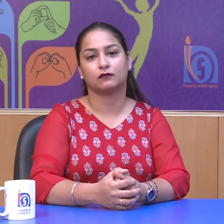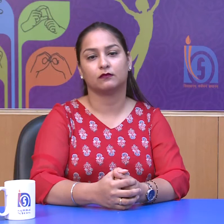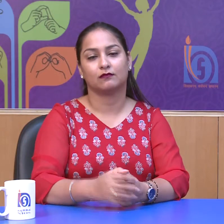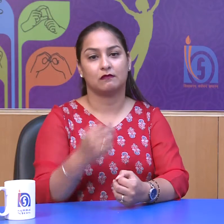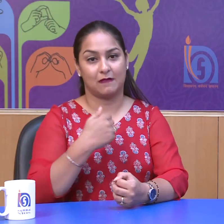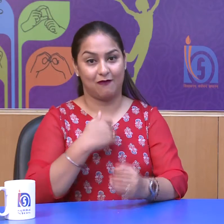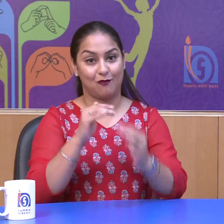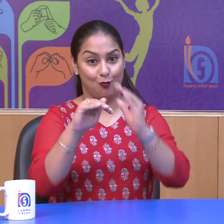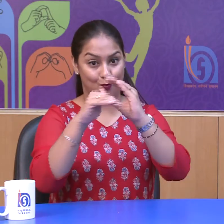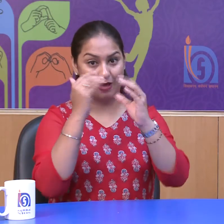website